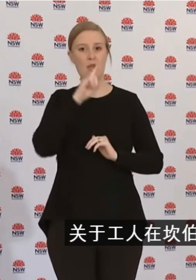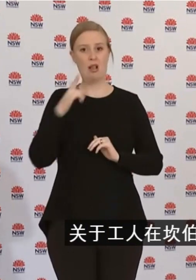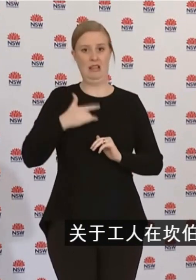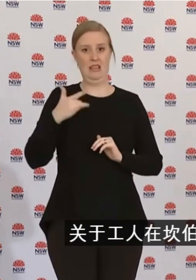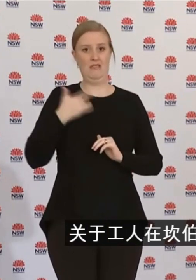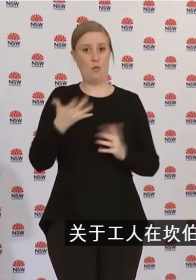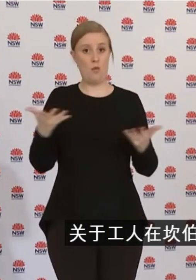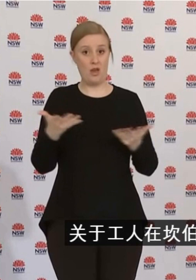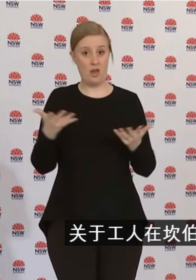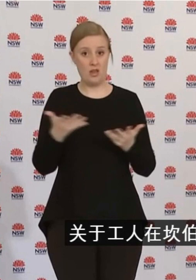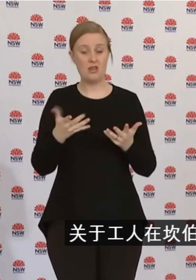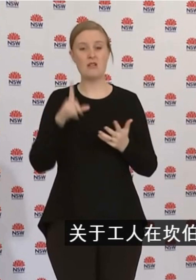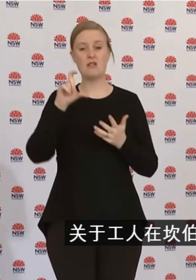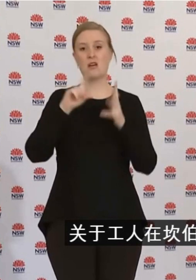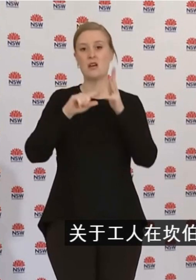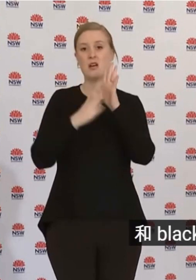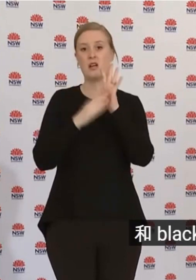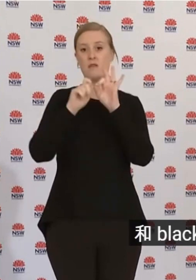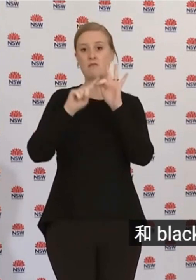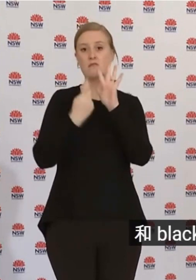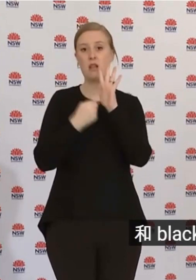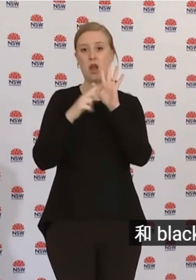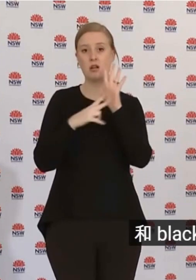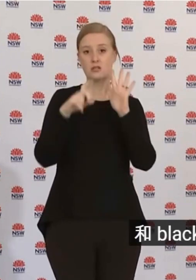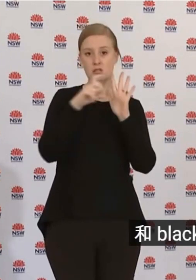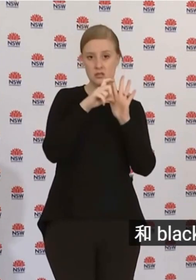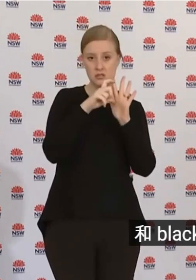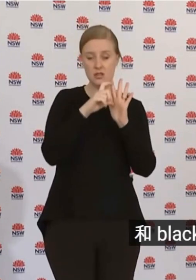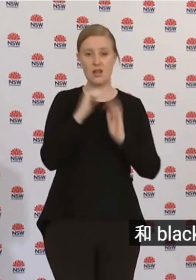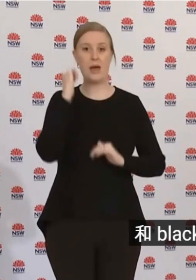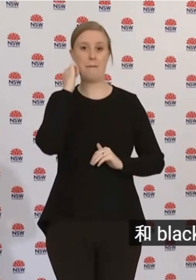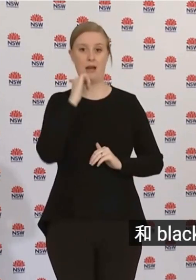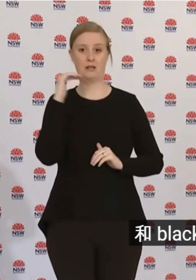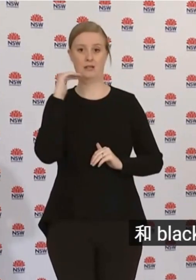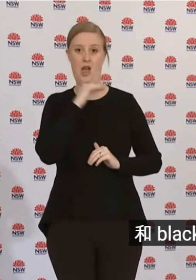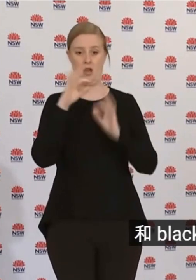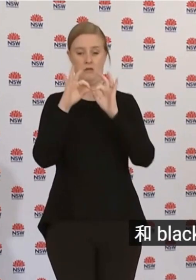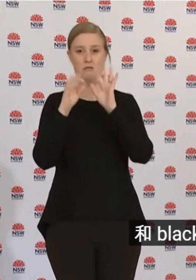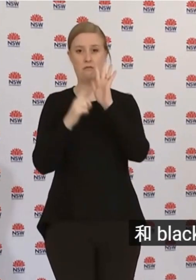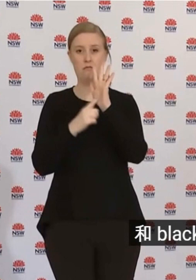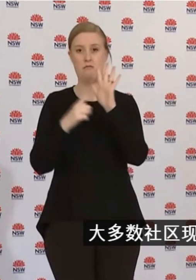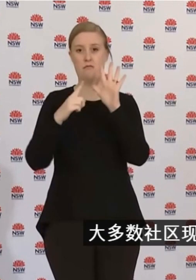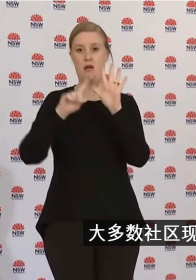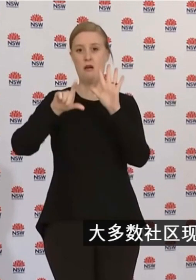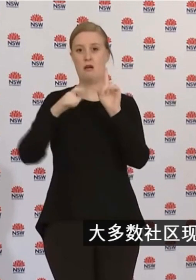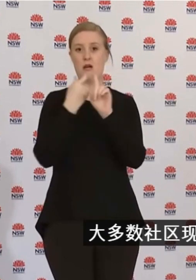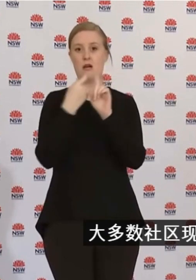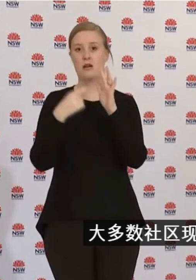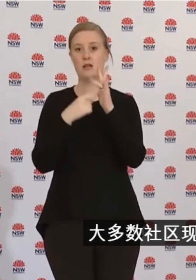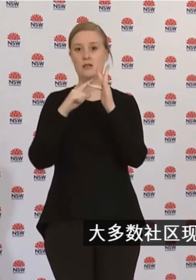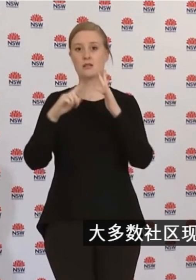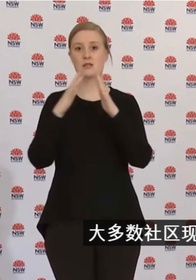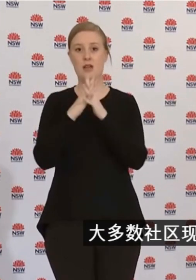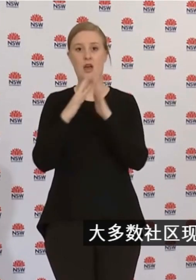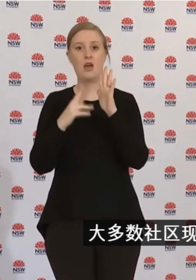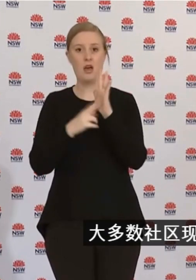local government areas of Cumberland and Blacktown. So I think most of the community would be